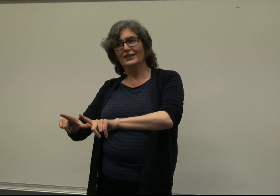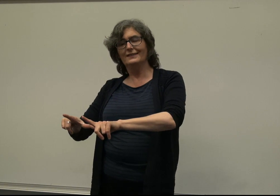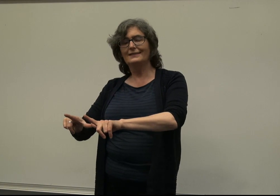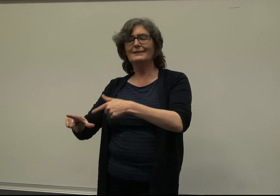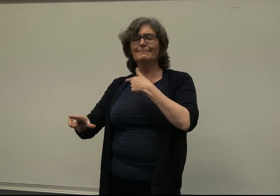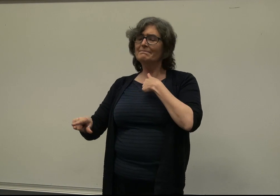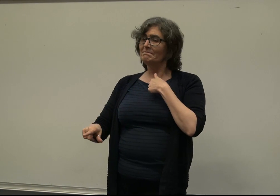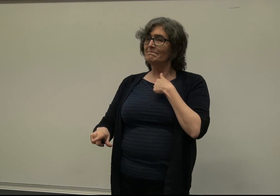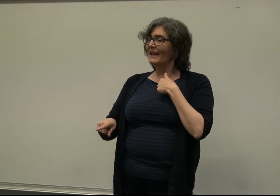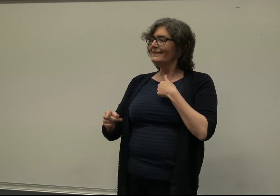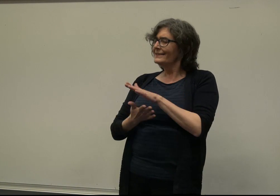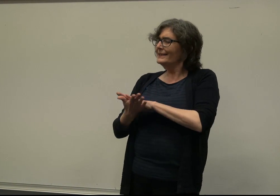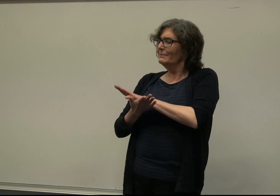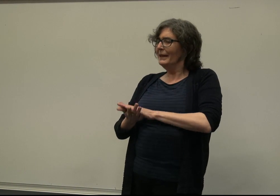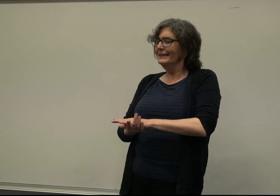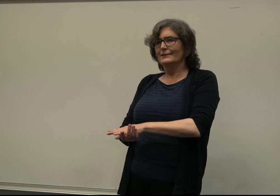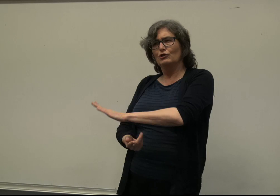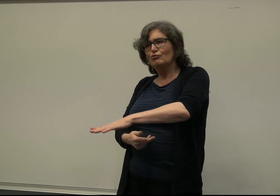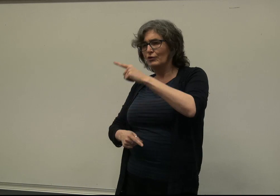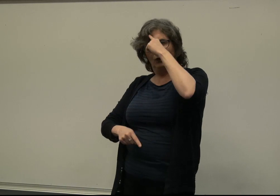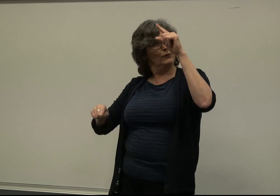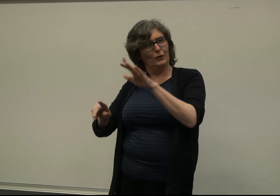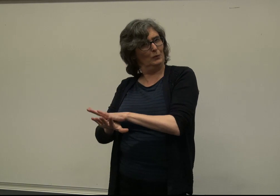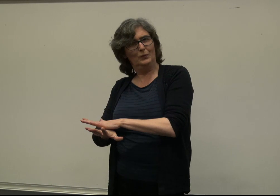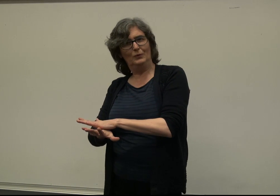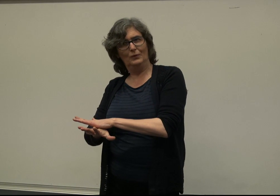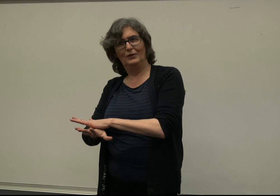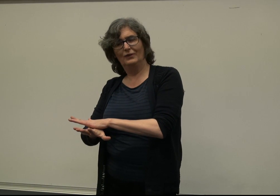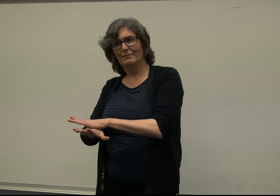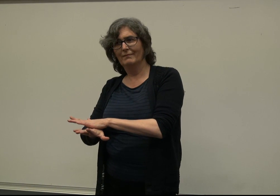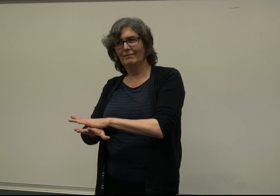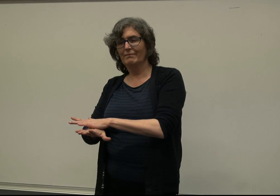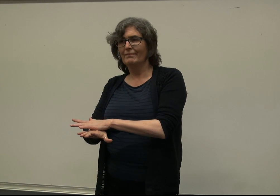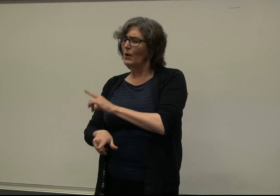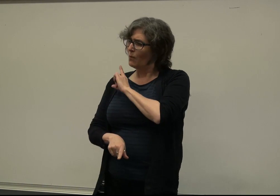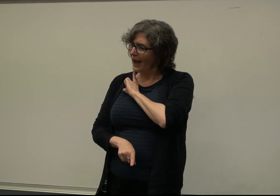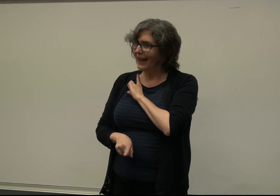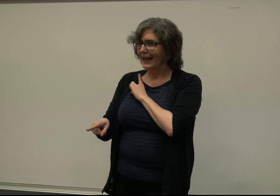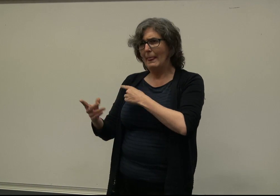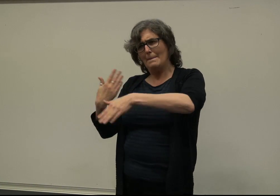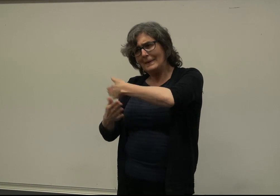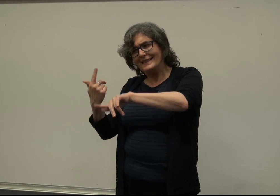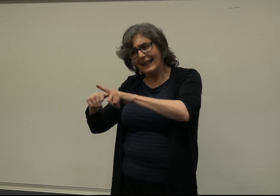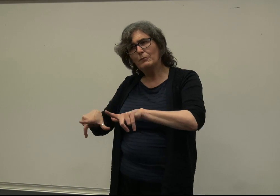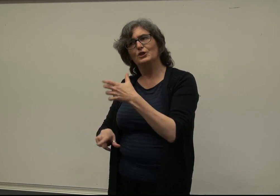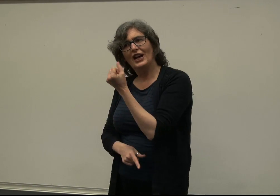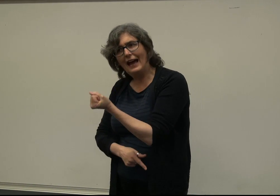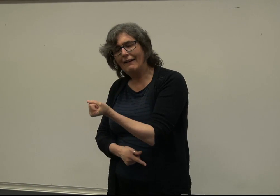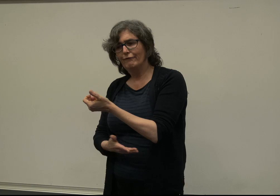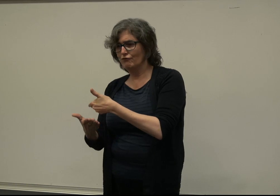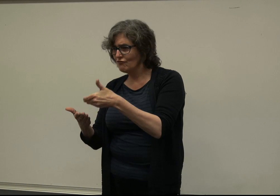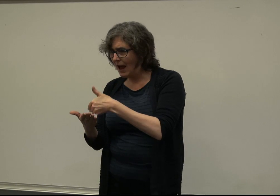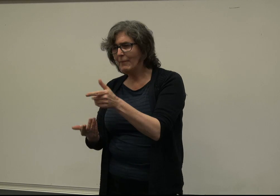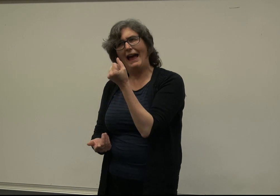sign of confusion. Because, first of all, mixing has a grammar. So there are rules of mixing.